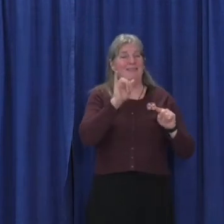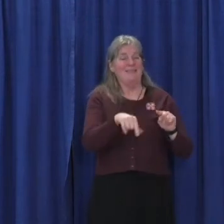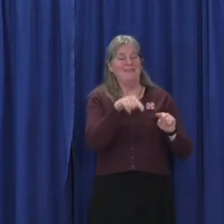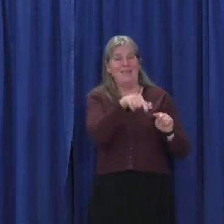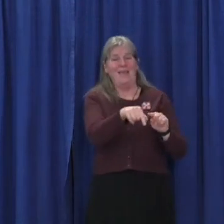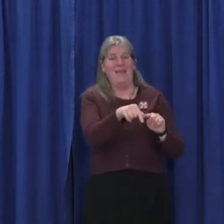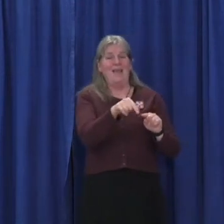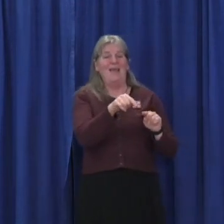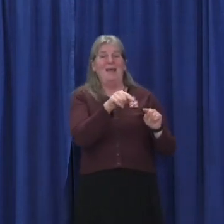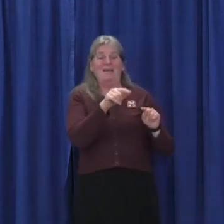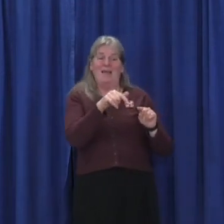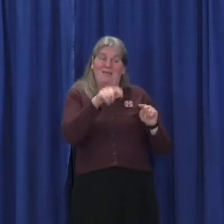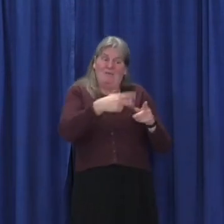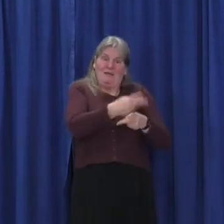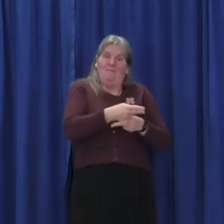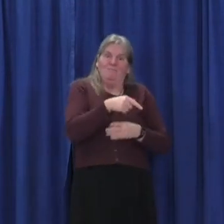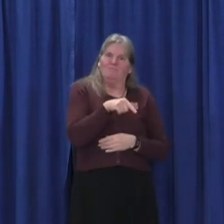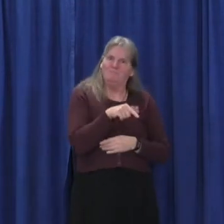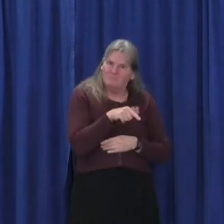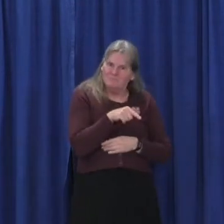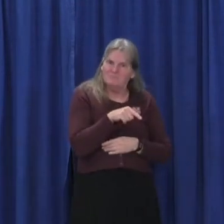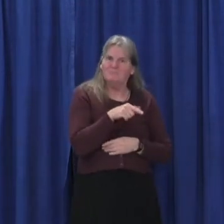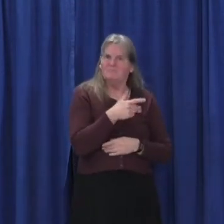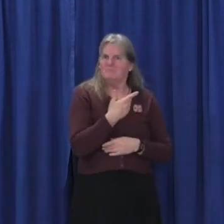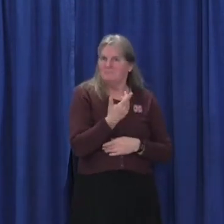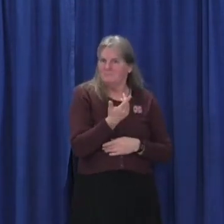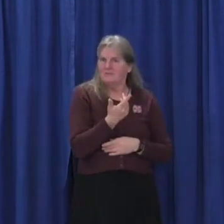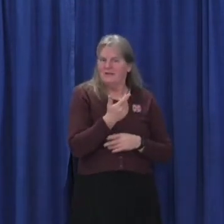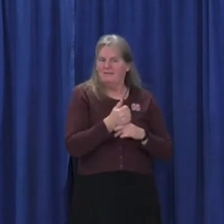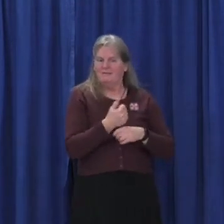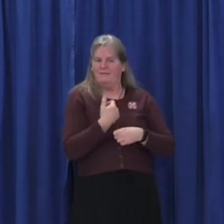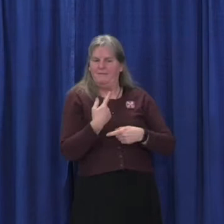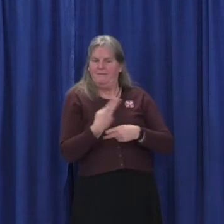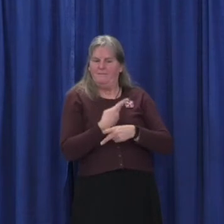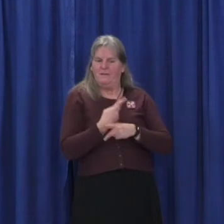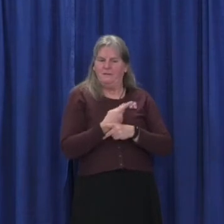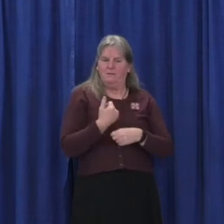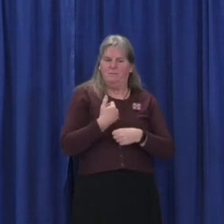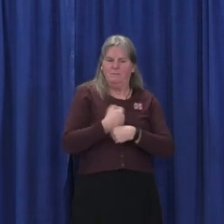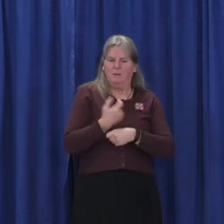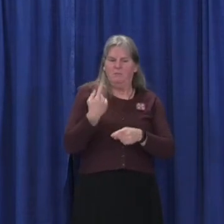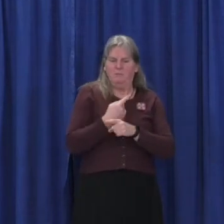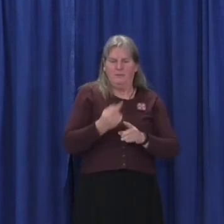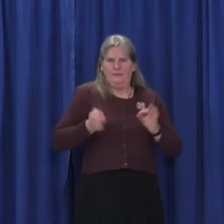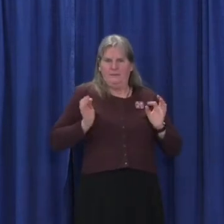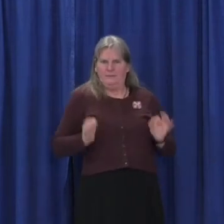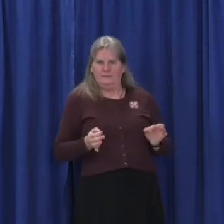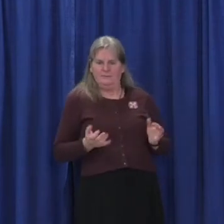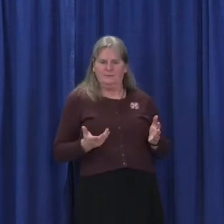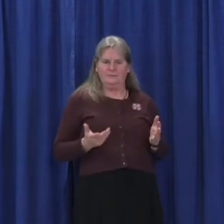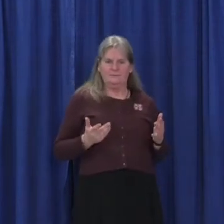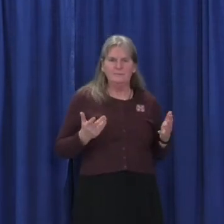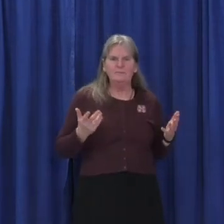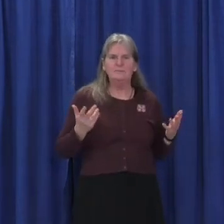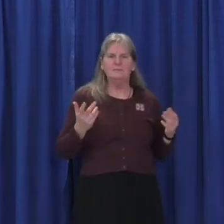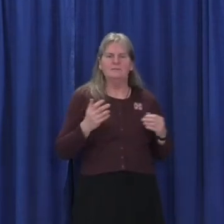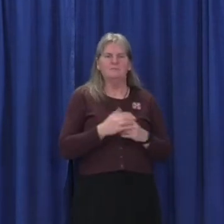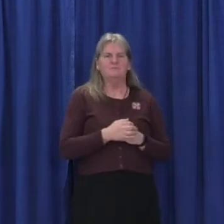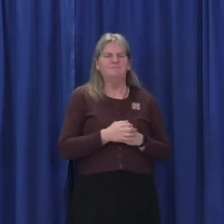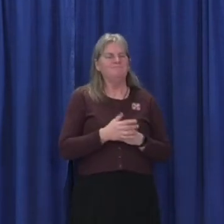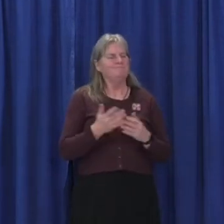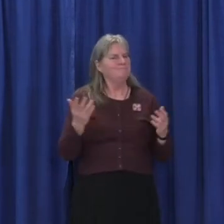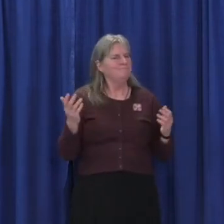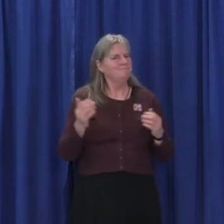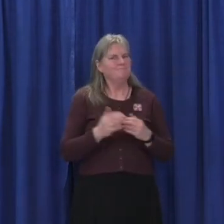we need to have caution and use our judgment to be cautious as much as we can. all the time